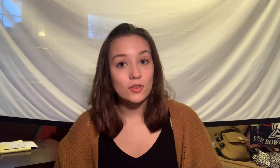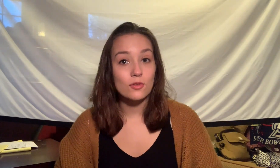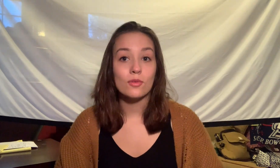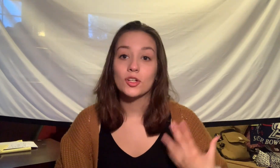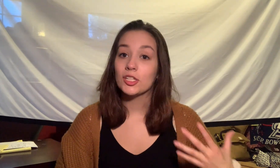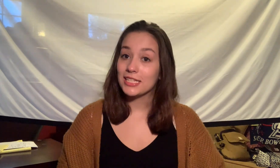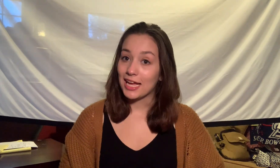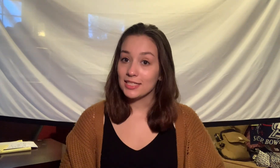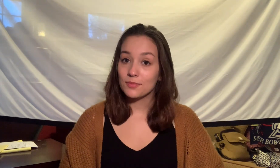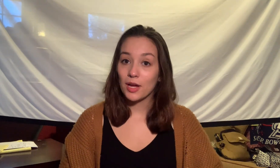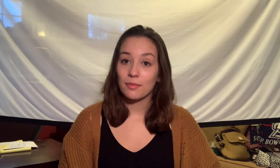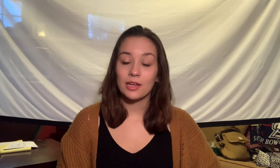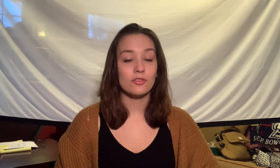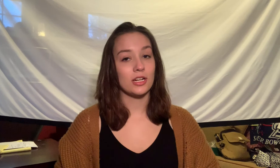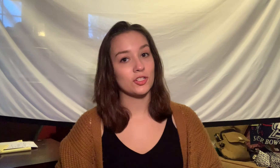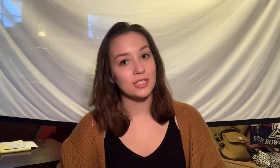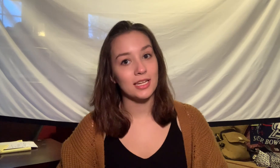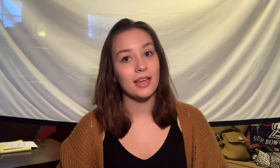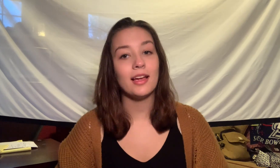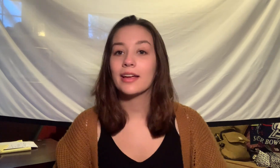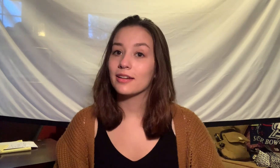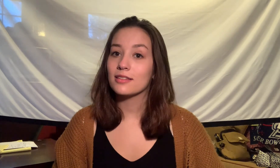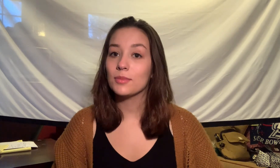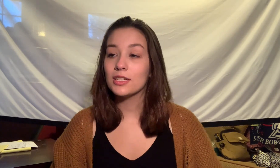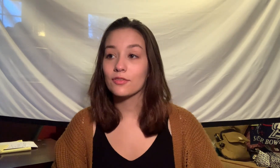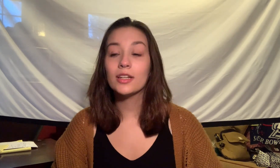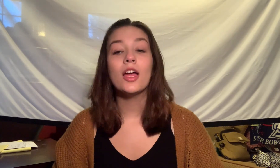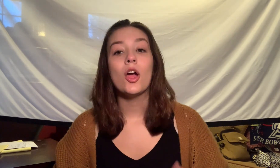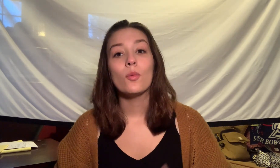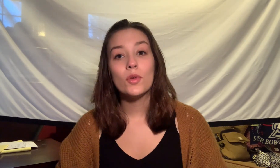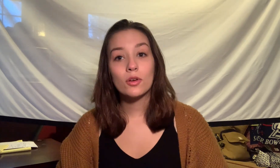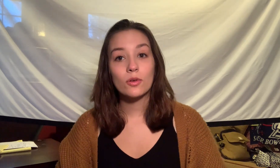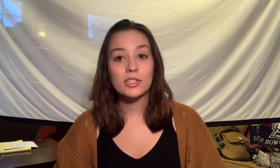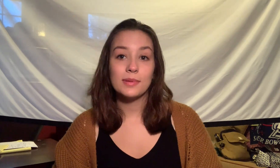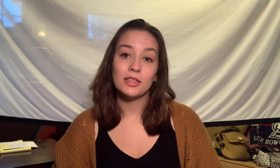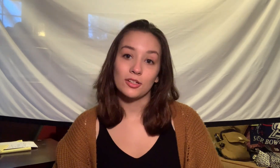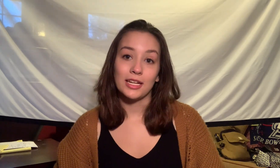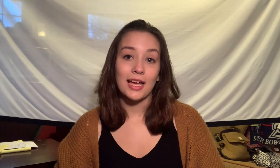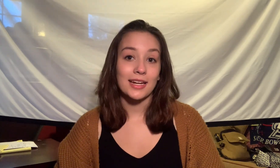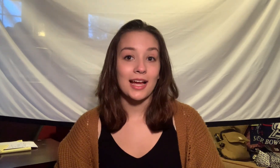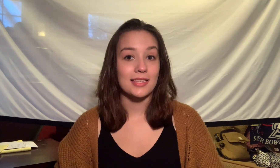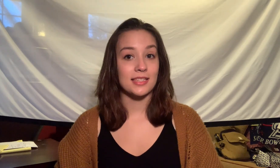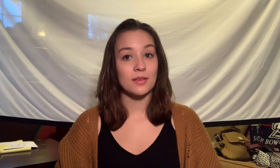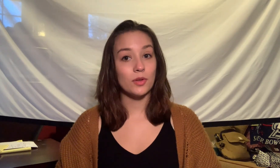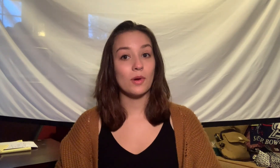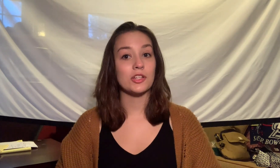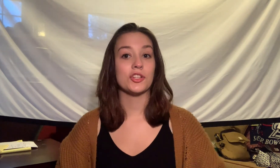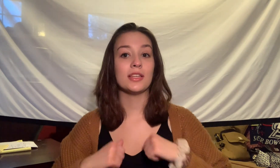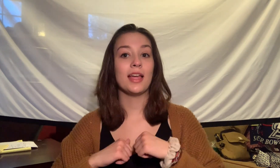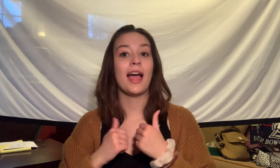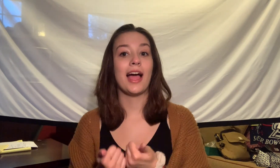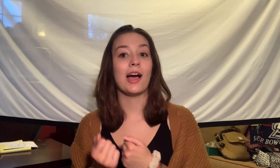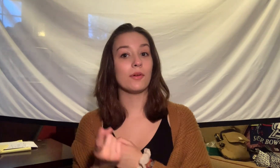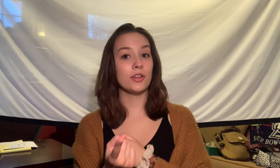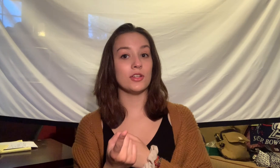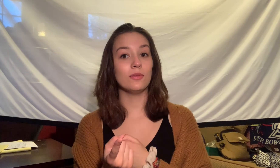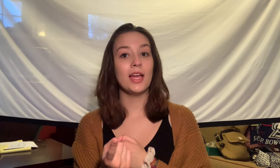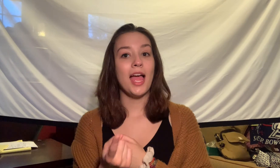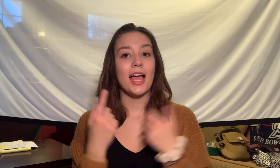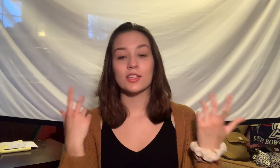you could guess by my introduction today, I added something different. We are going to be learning how to ask the simple question, how are you? As well